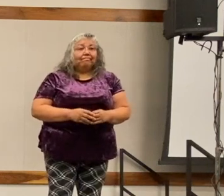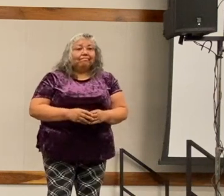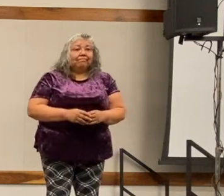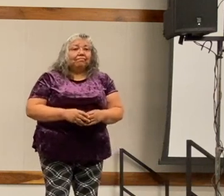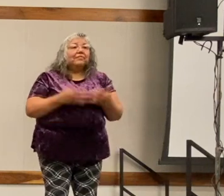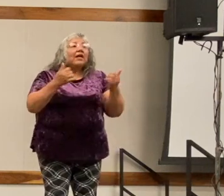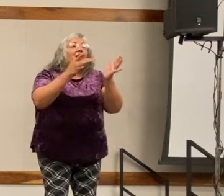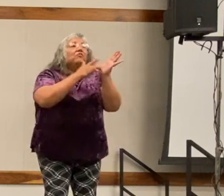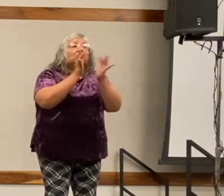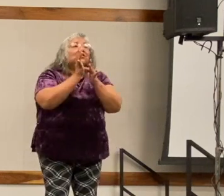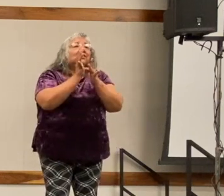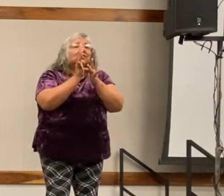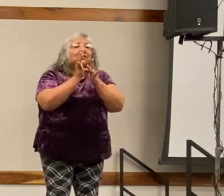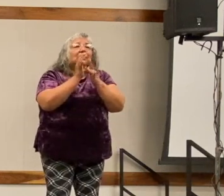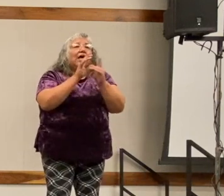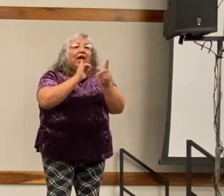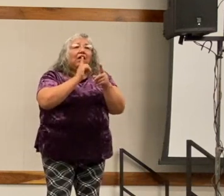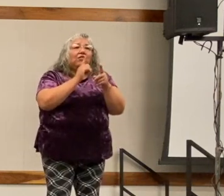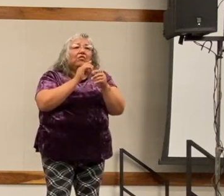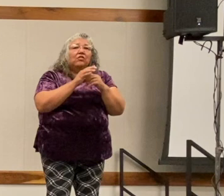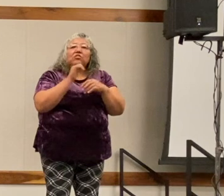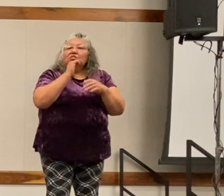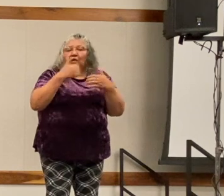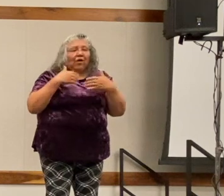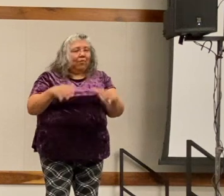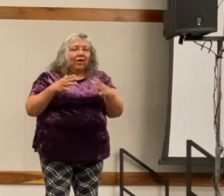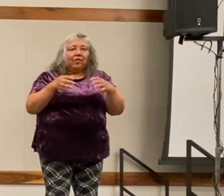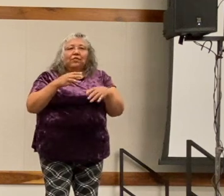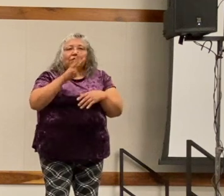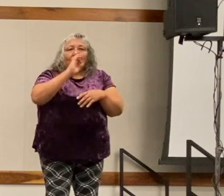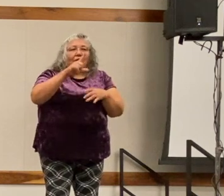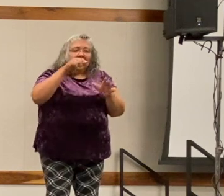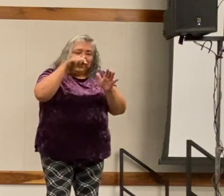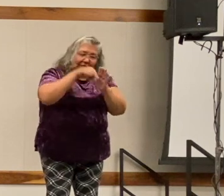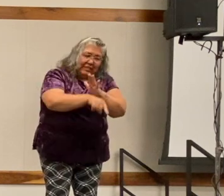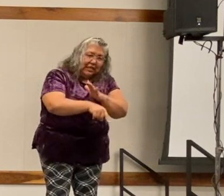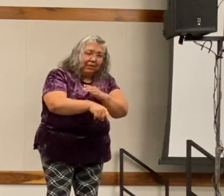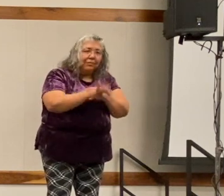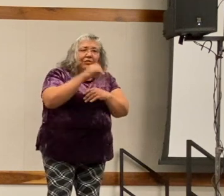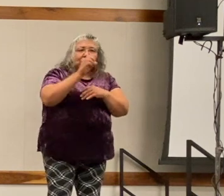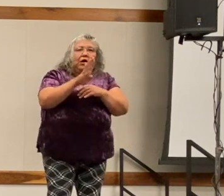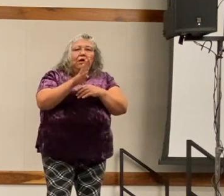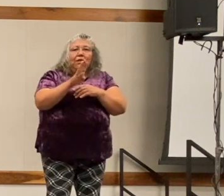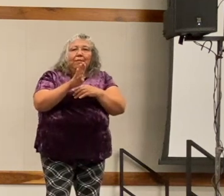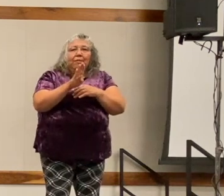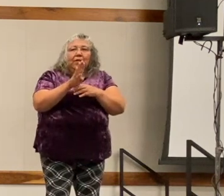So Jesus answered her, right? "You don't have a bucket, the well is deep. Jacob and